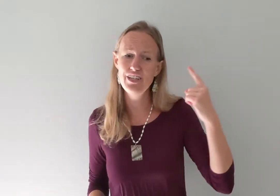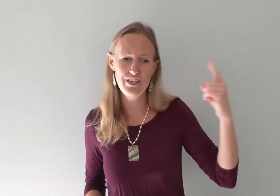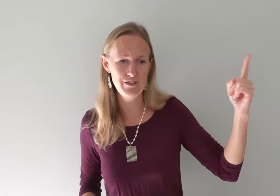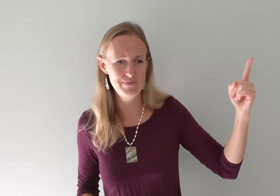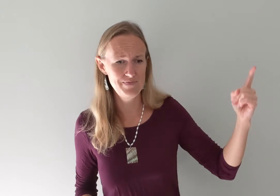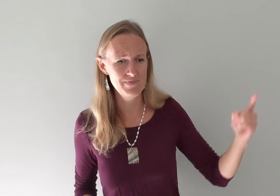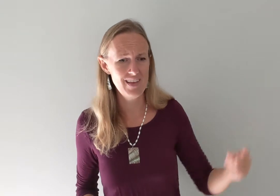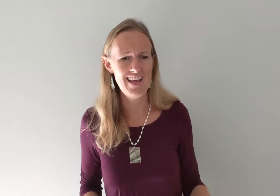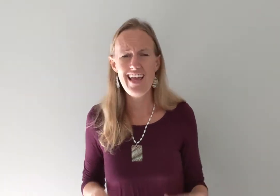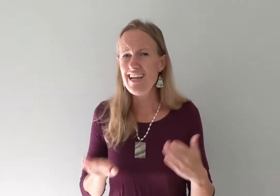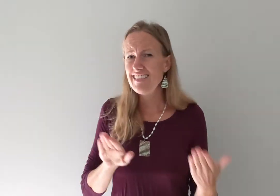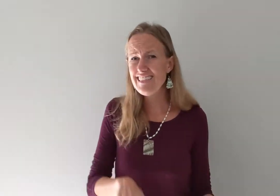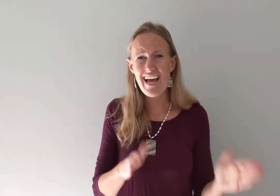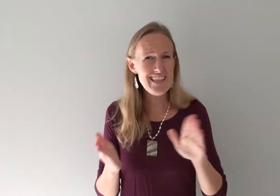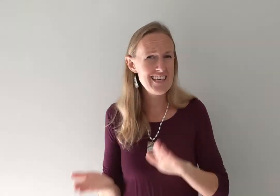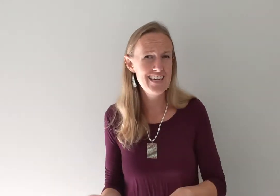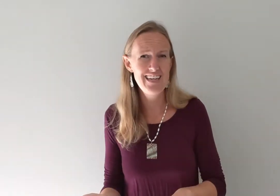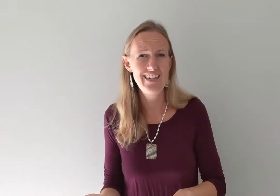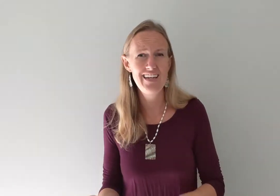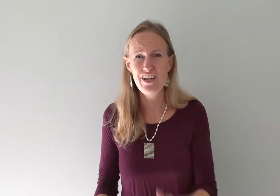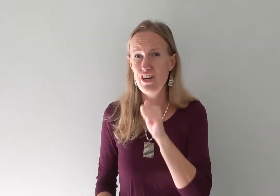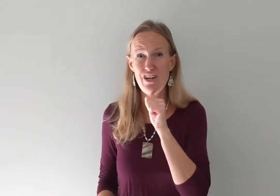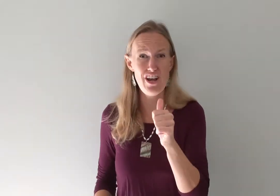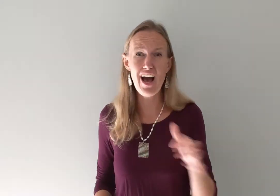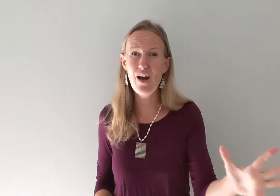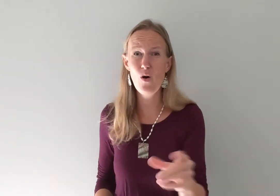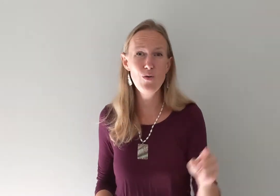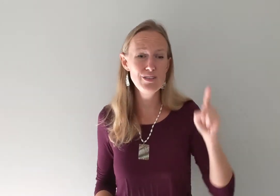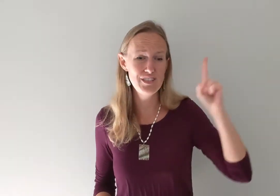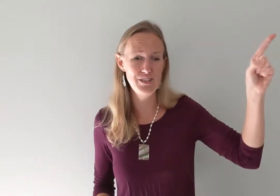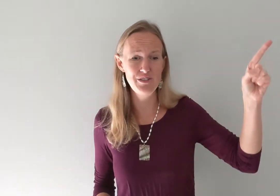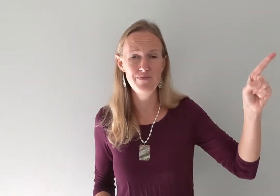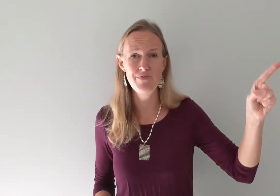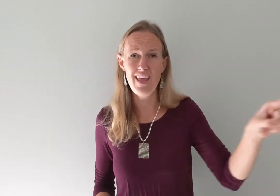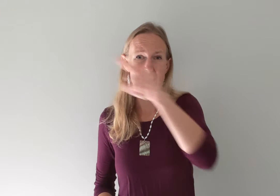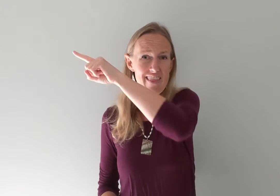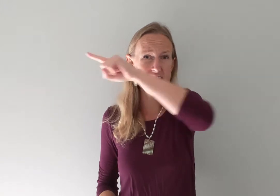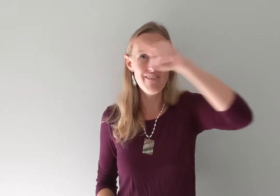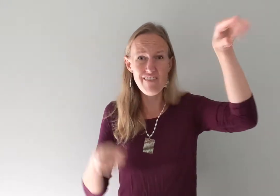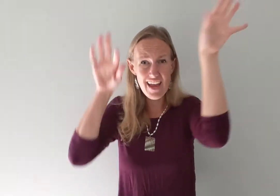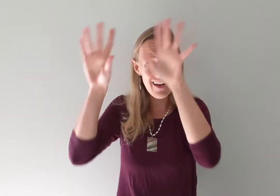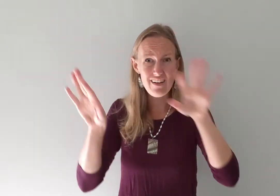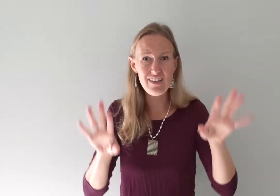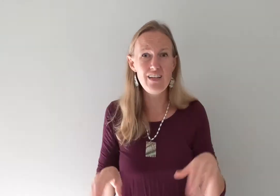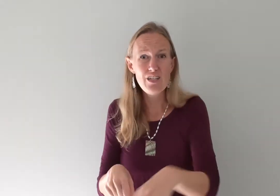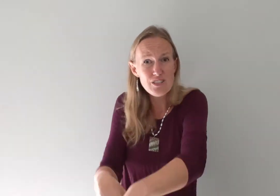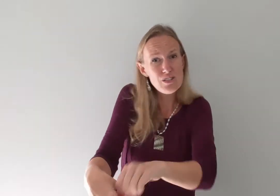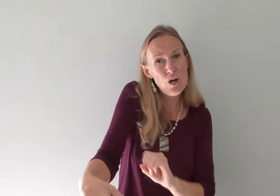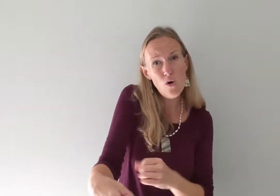you. Death could not hold you. The veil